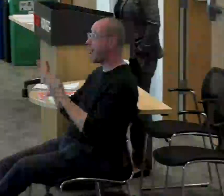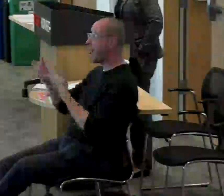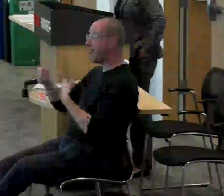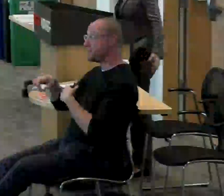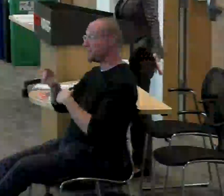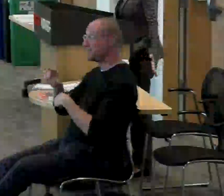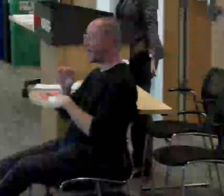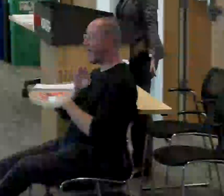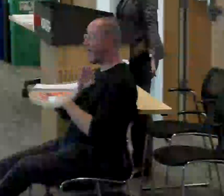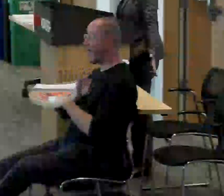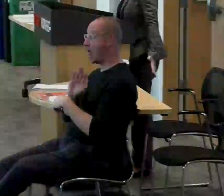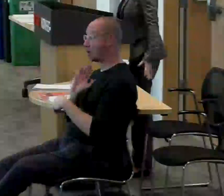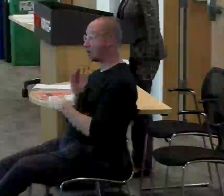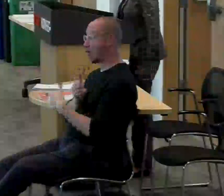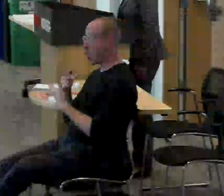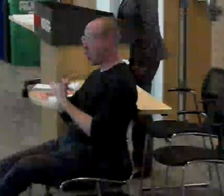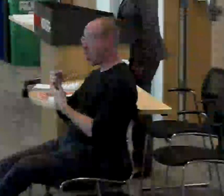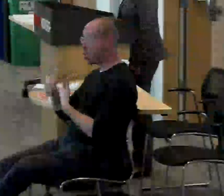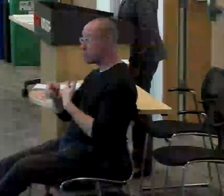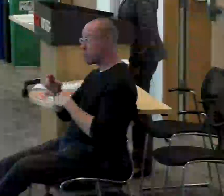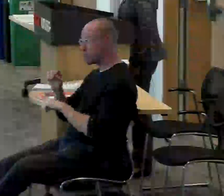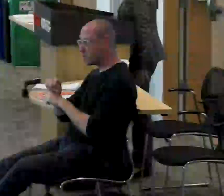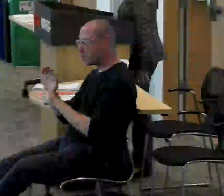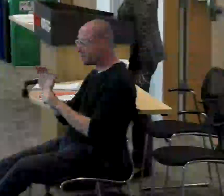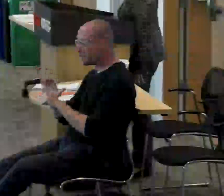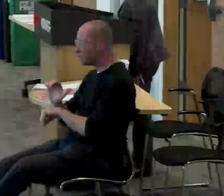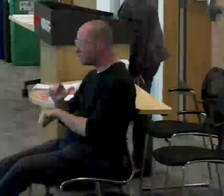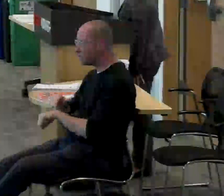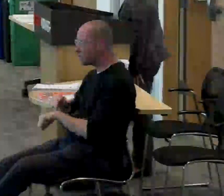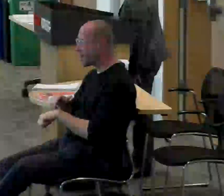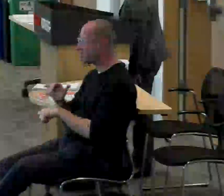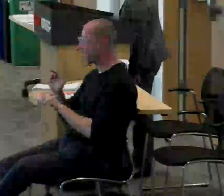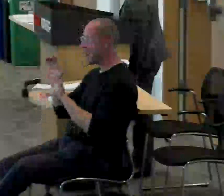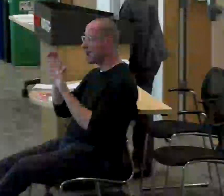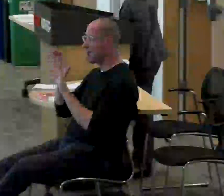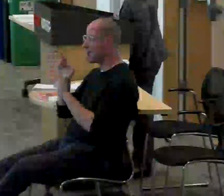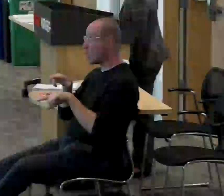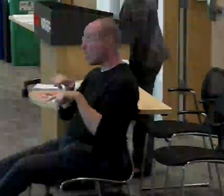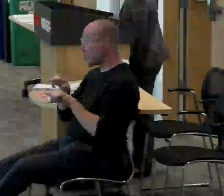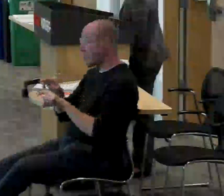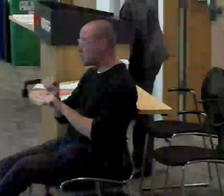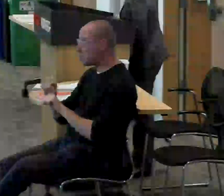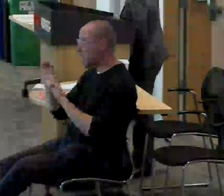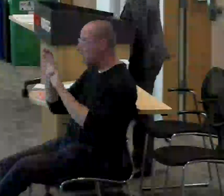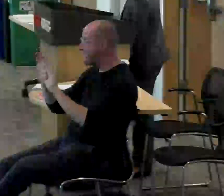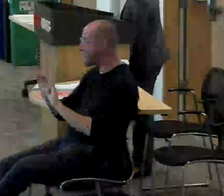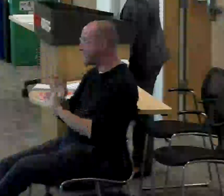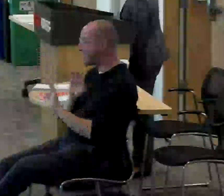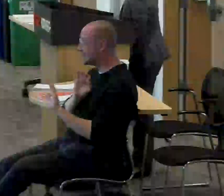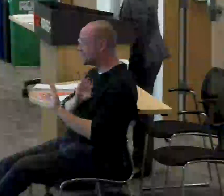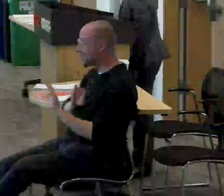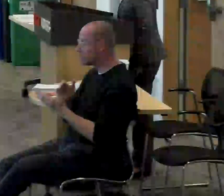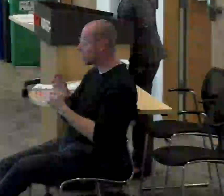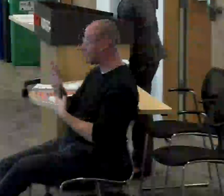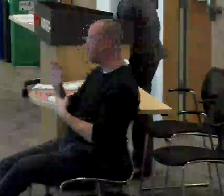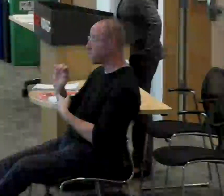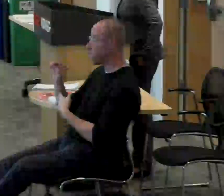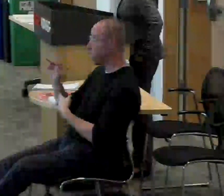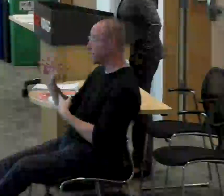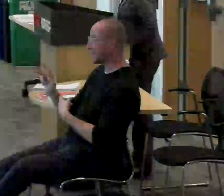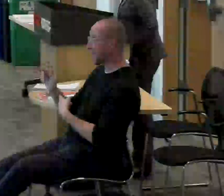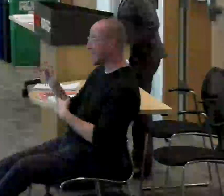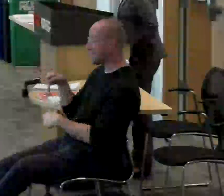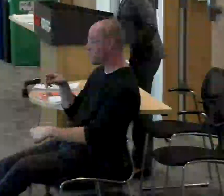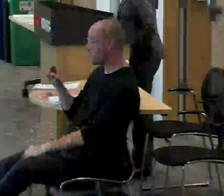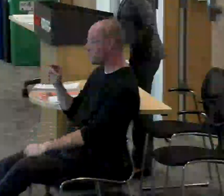that have full-time jobs, have fantastic benefits at their work, as their 401k or a pension. I had